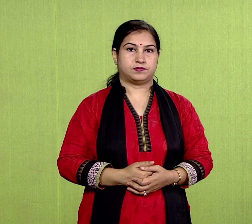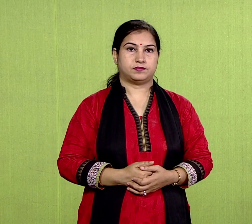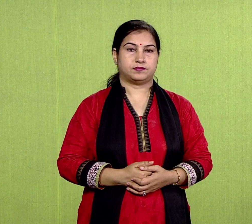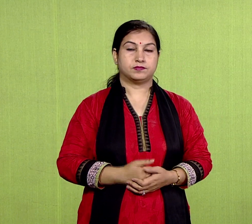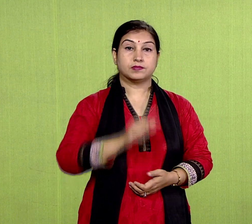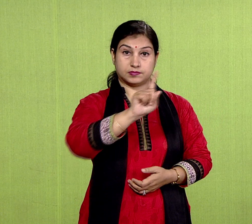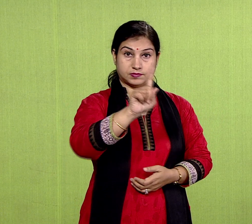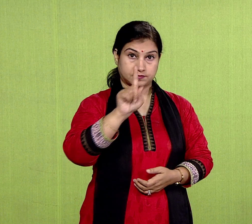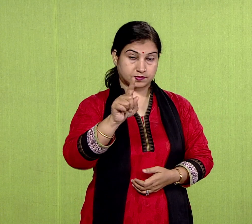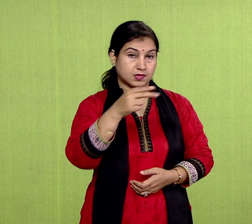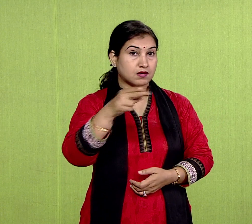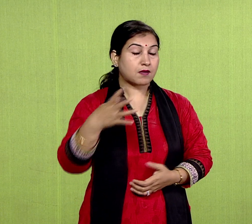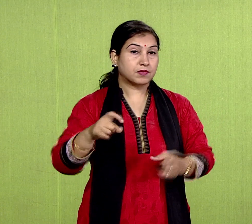11th is Cambodia.